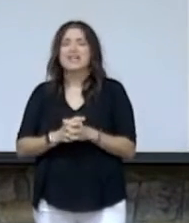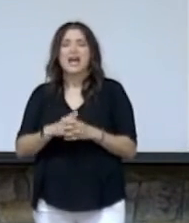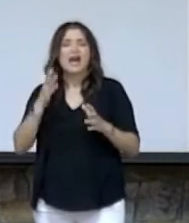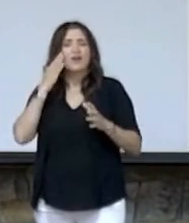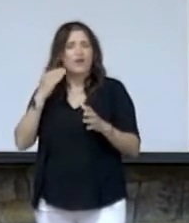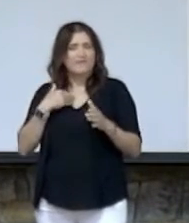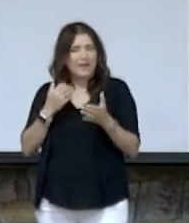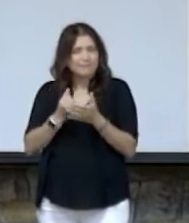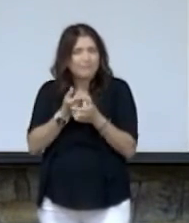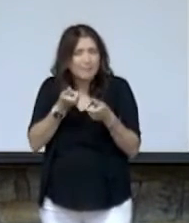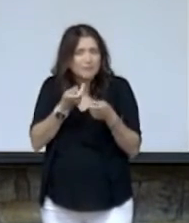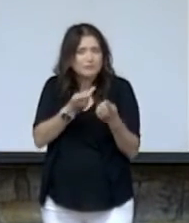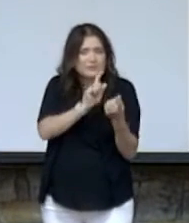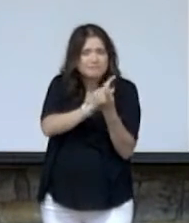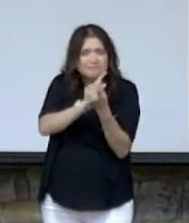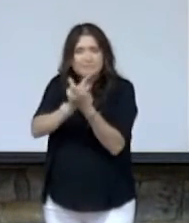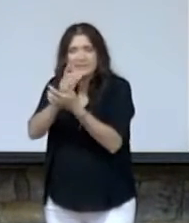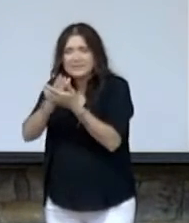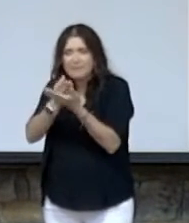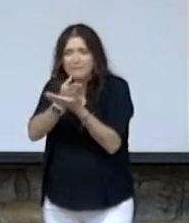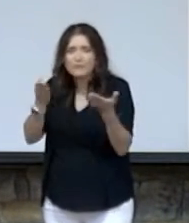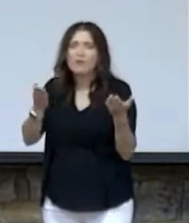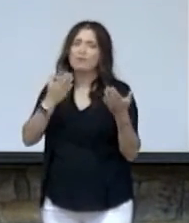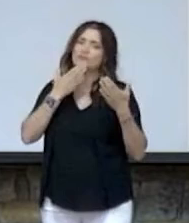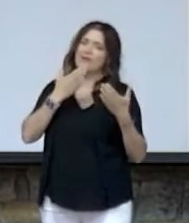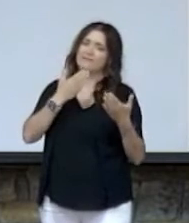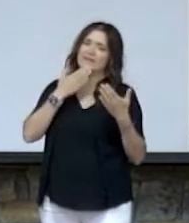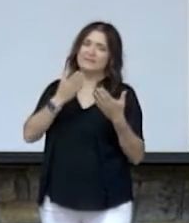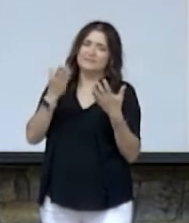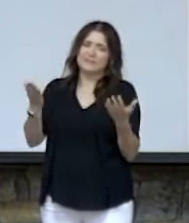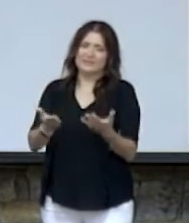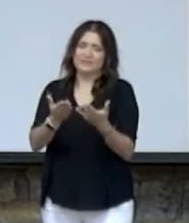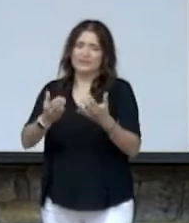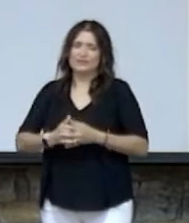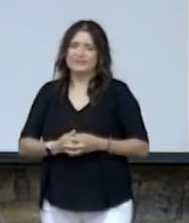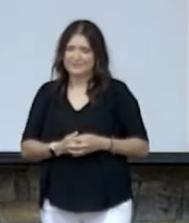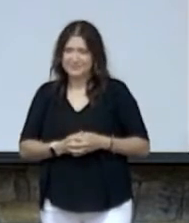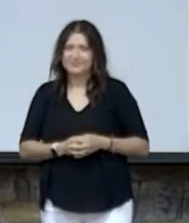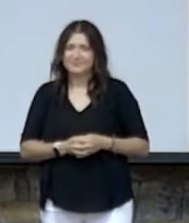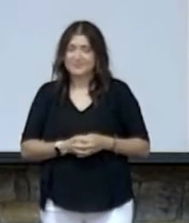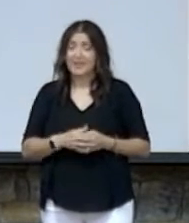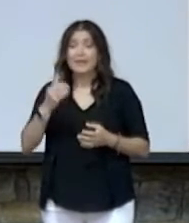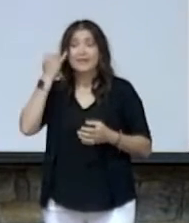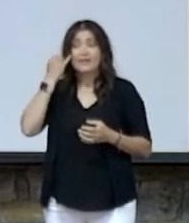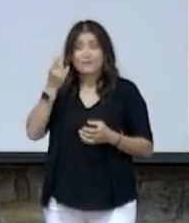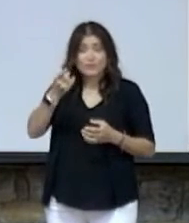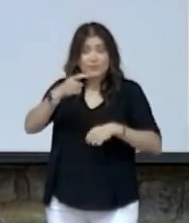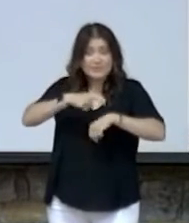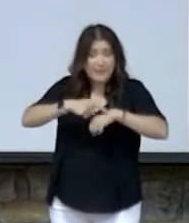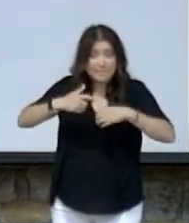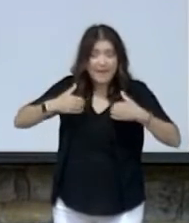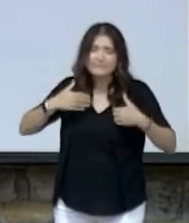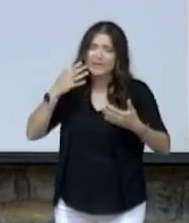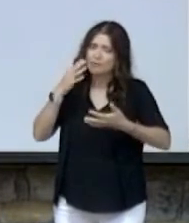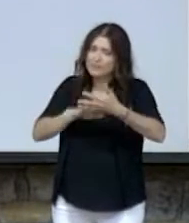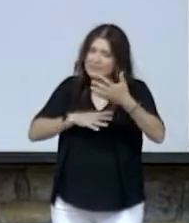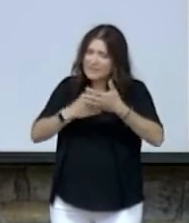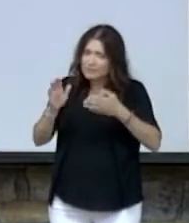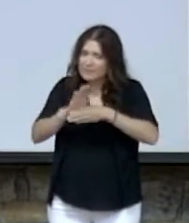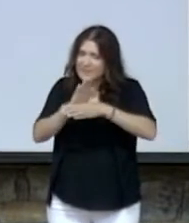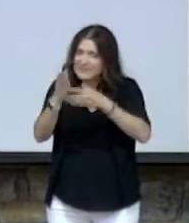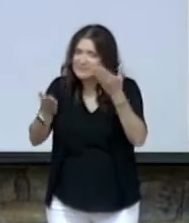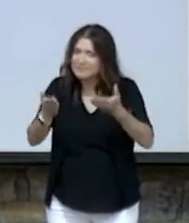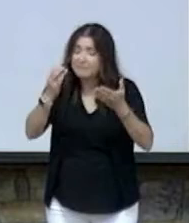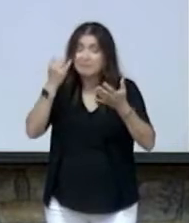an opportunity to meet a few of you, and we're incredibly grateful for your presence. And if you have time, I know your schedule might be busy, but if